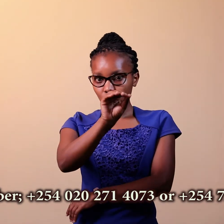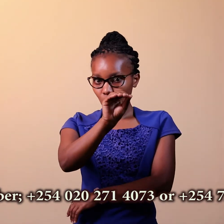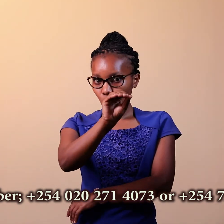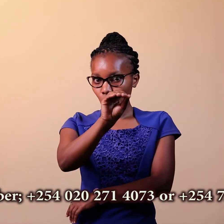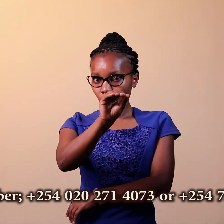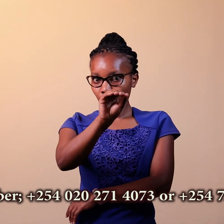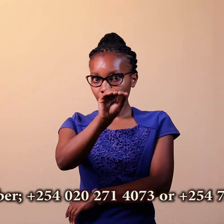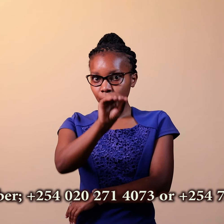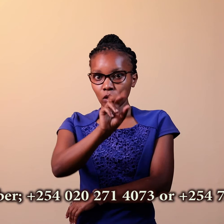2 0.